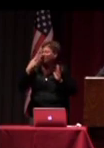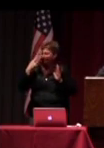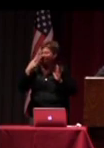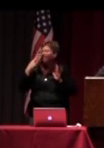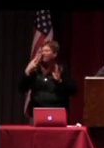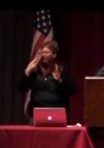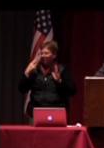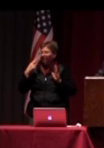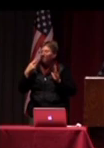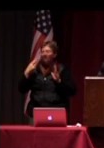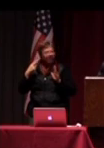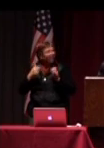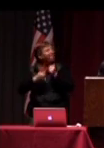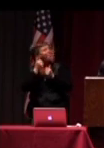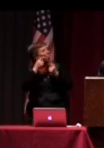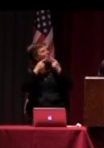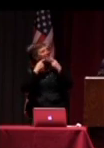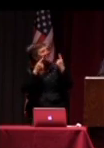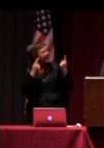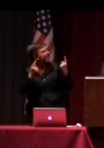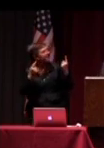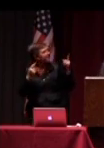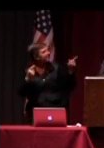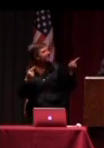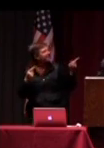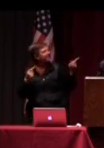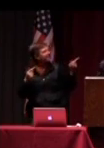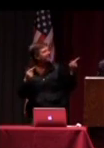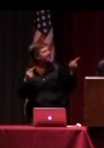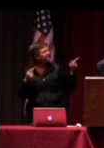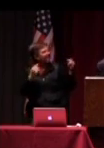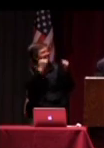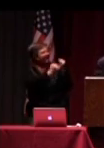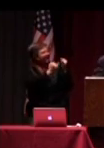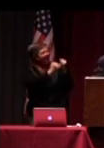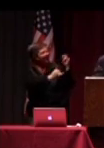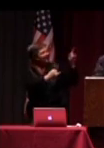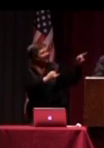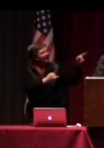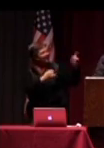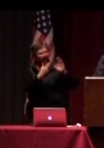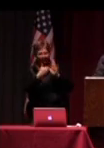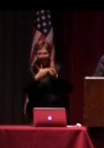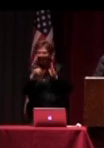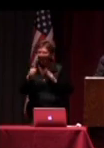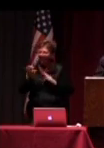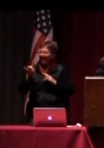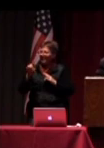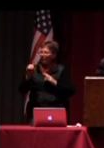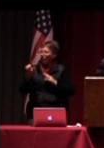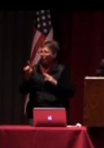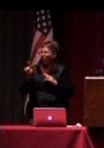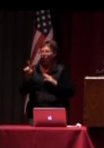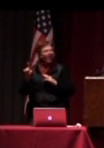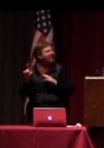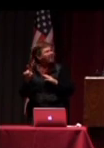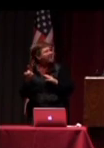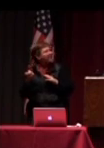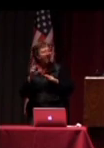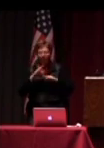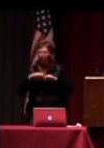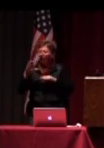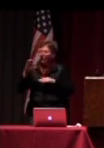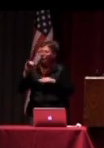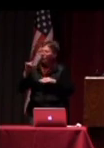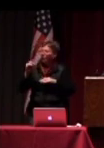of nature, most famously in Jacques-Louis David's famous painting of 1801 on everybody's cognac bottle that you see